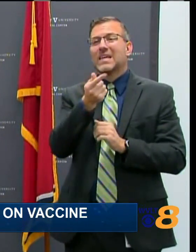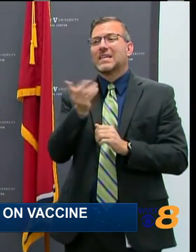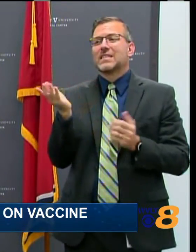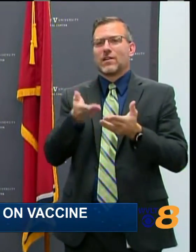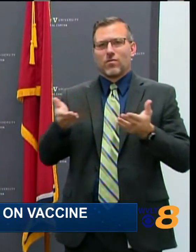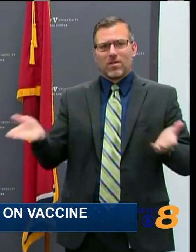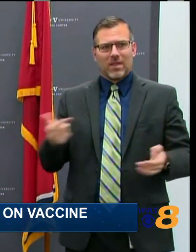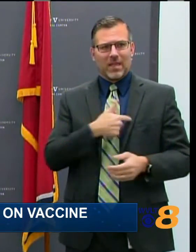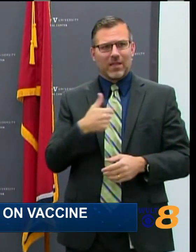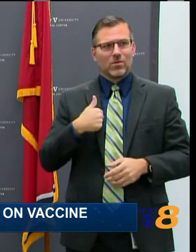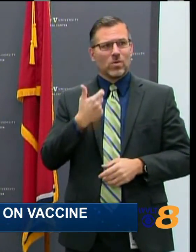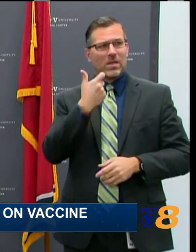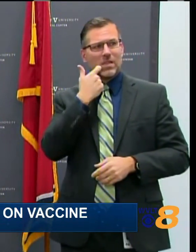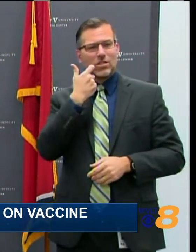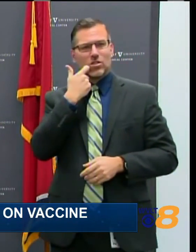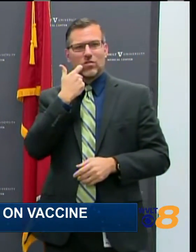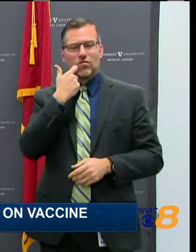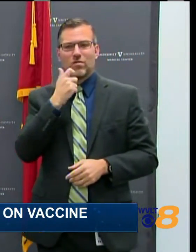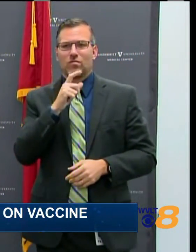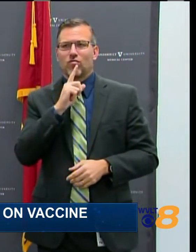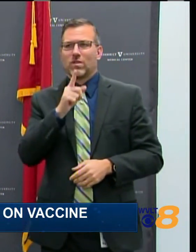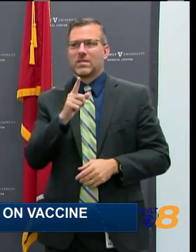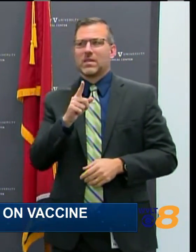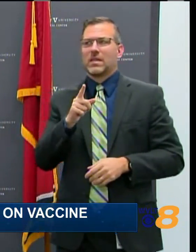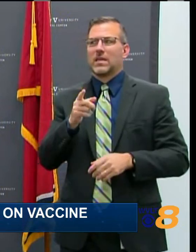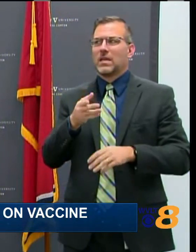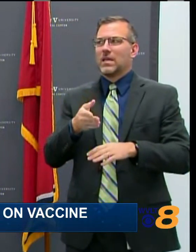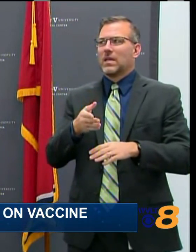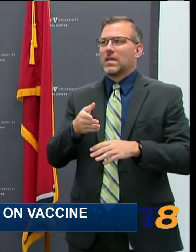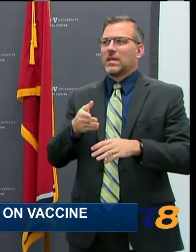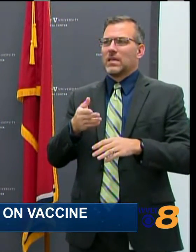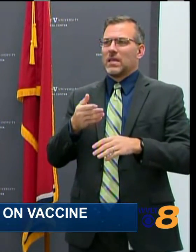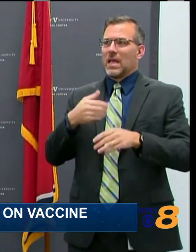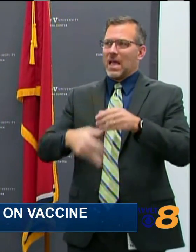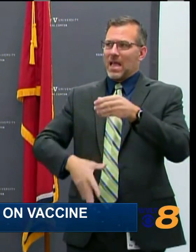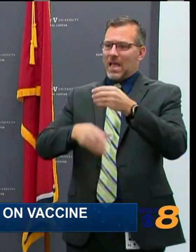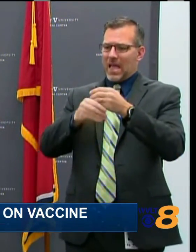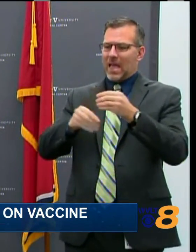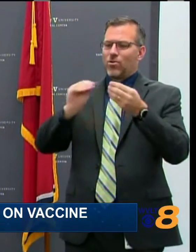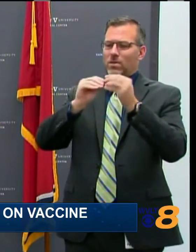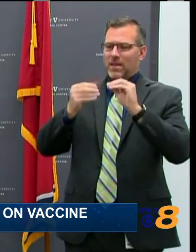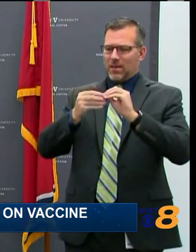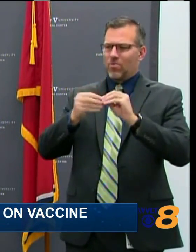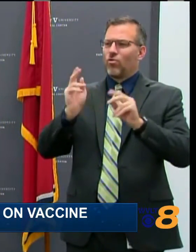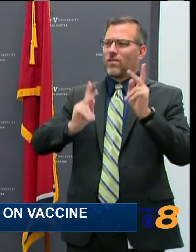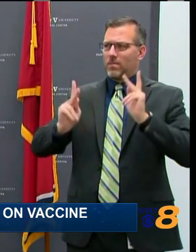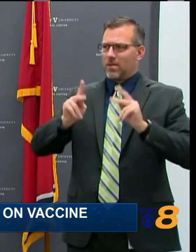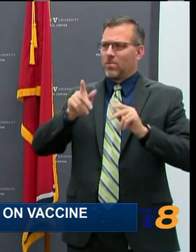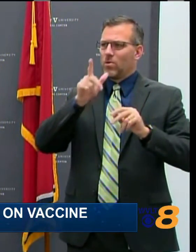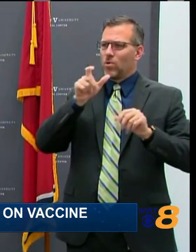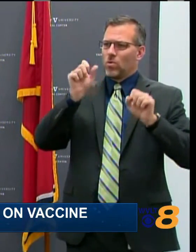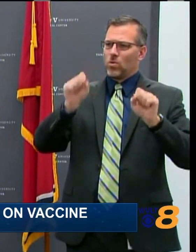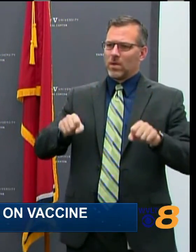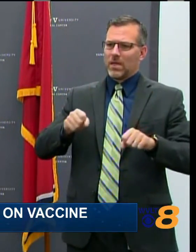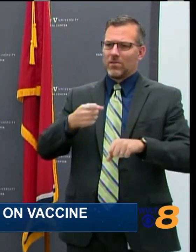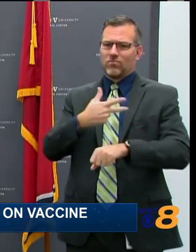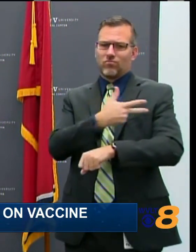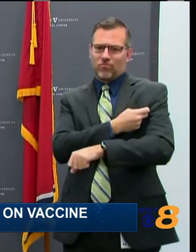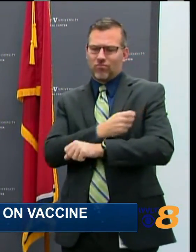just recently expanded scopes of practice so that we could add to the number of people that can treat and that can